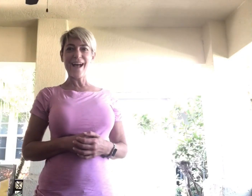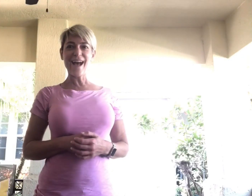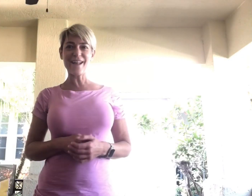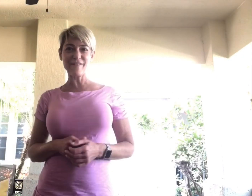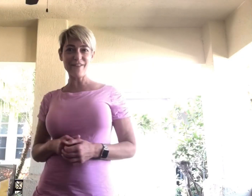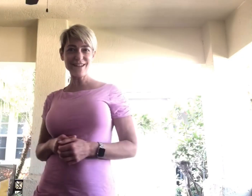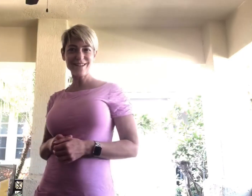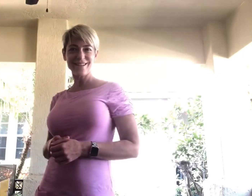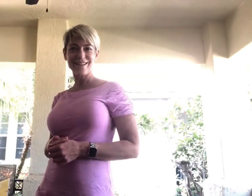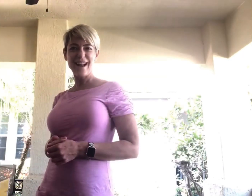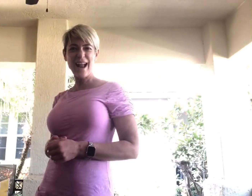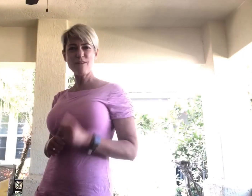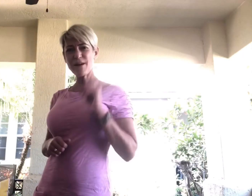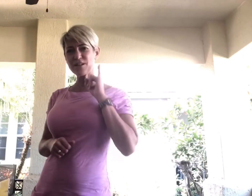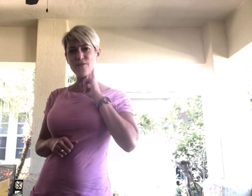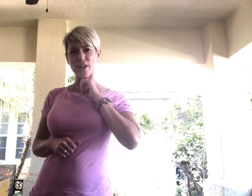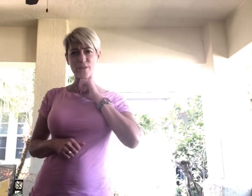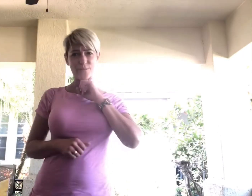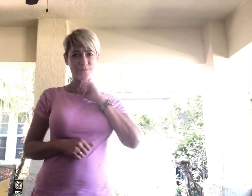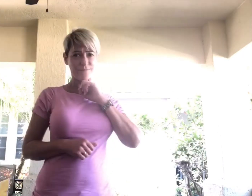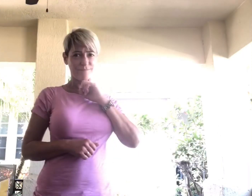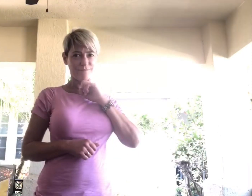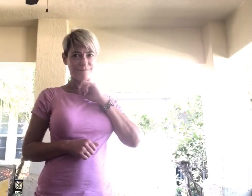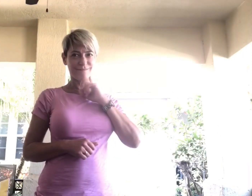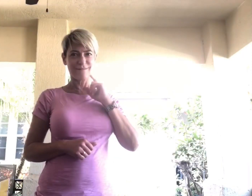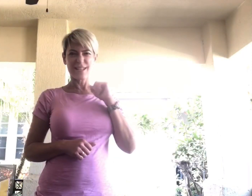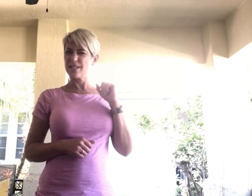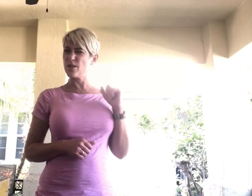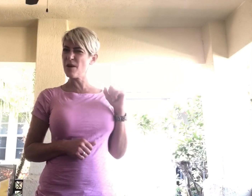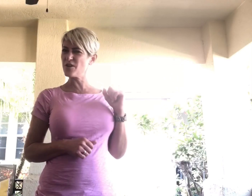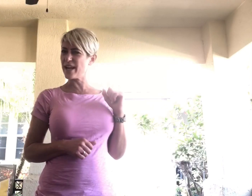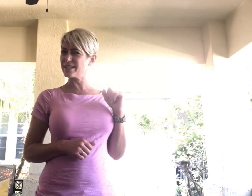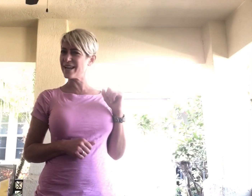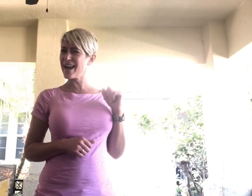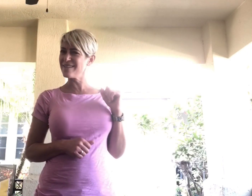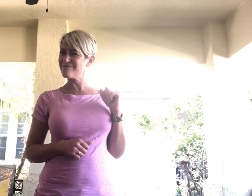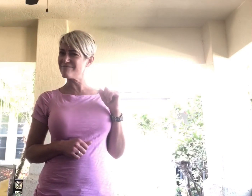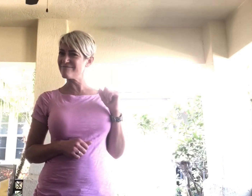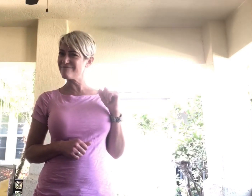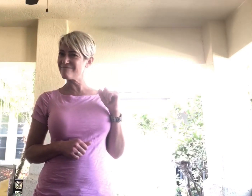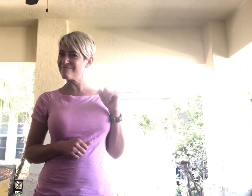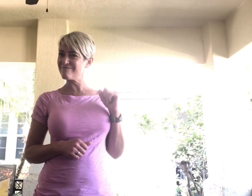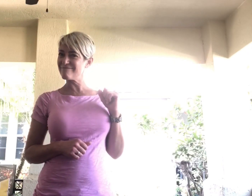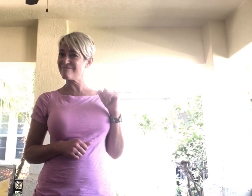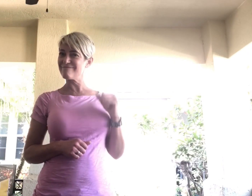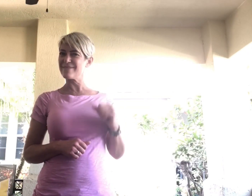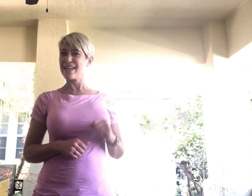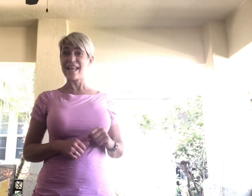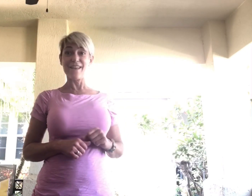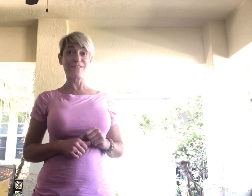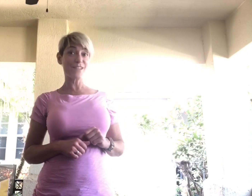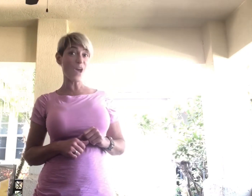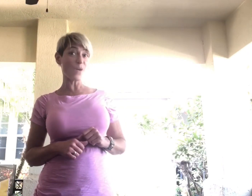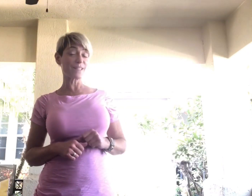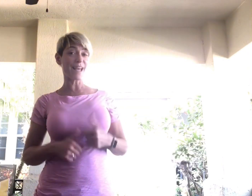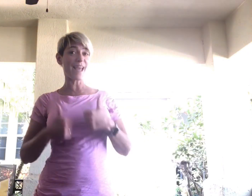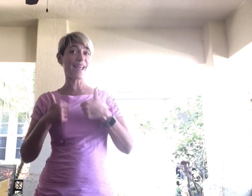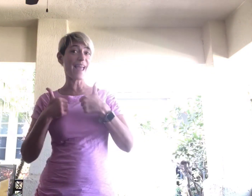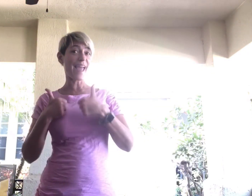Hi, everyone. I have a question for you. Did you wash your hands today? If so, say